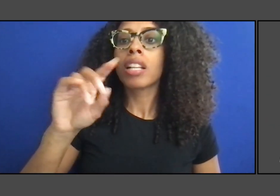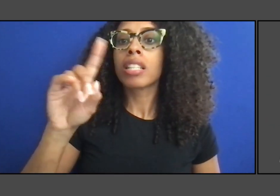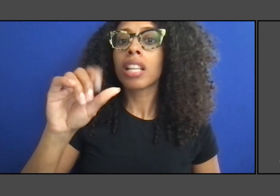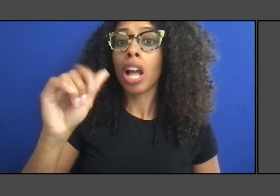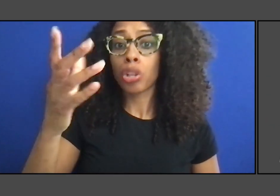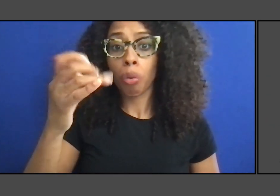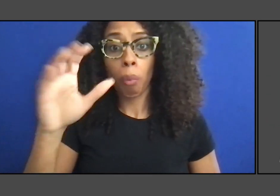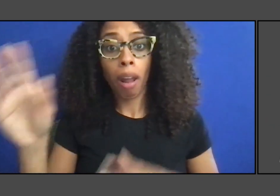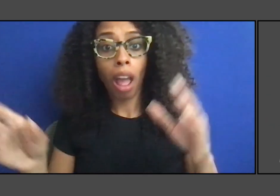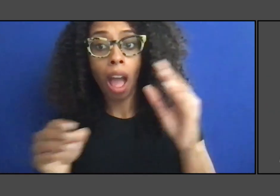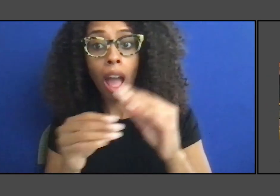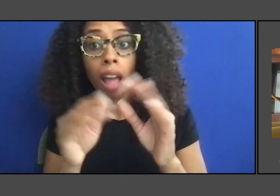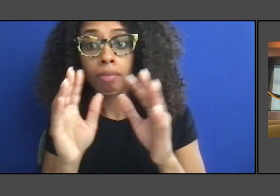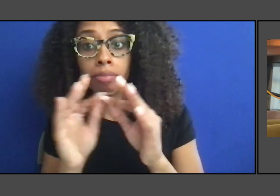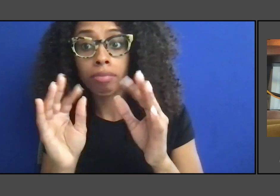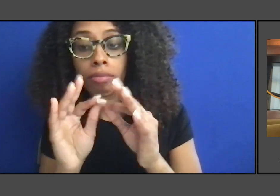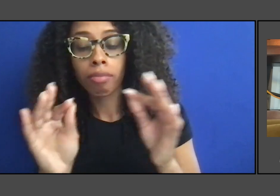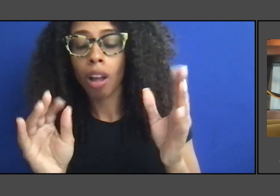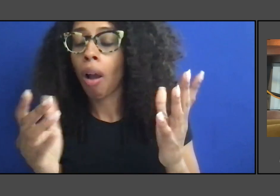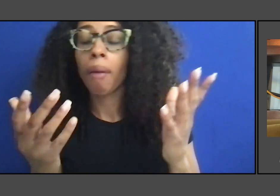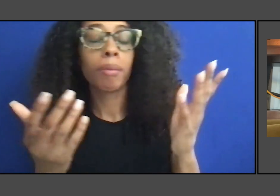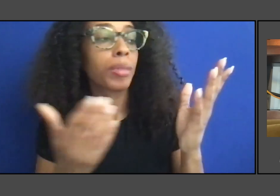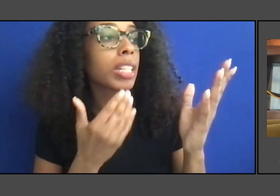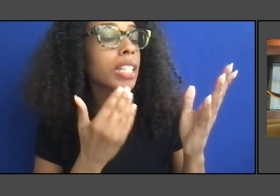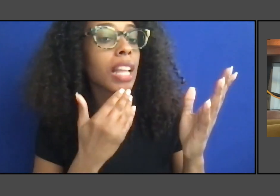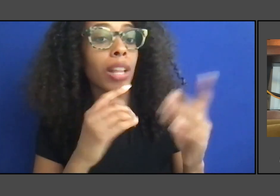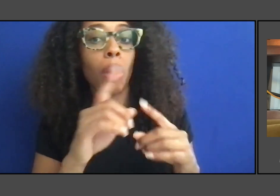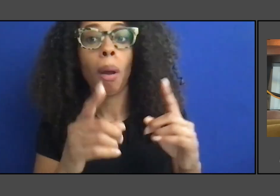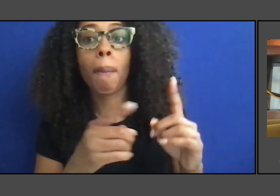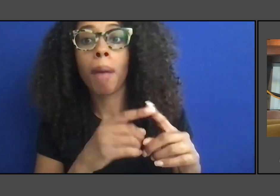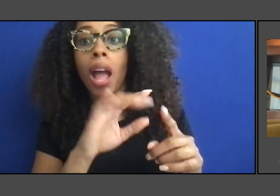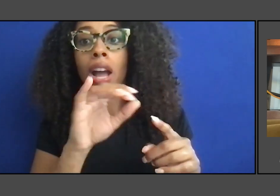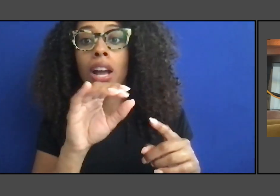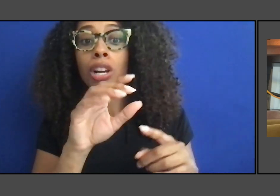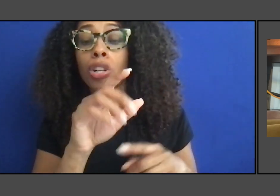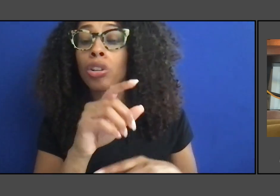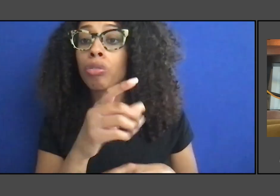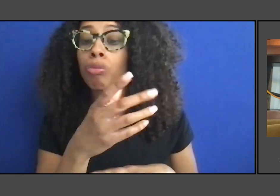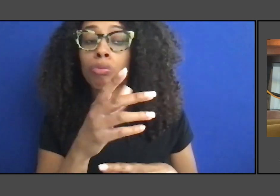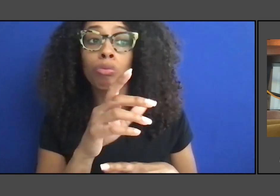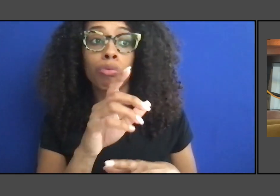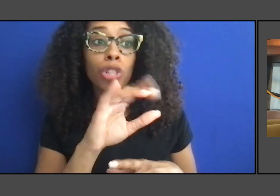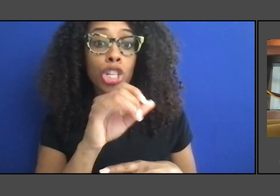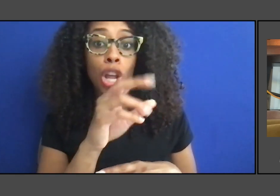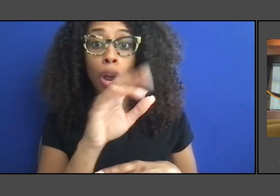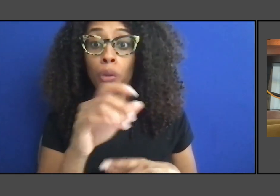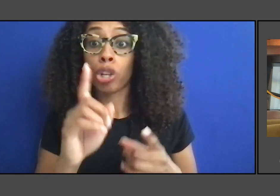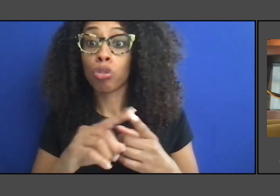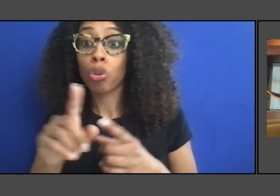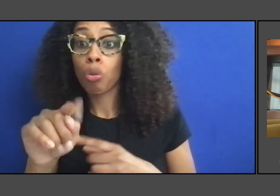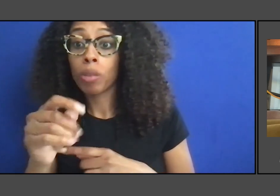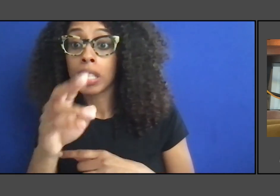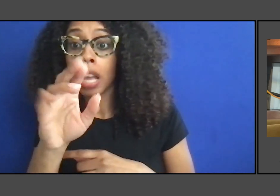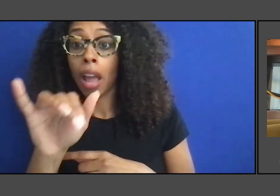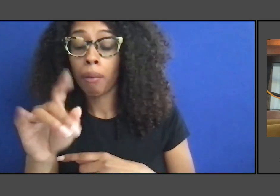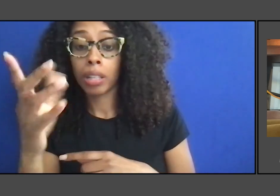Just gratitude about Jerry, just gratitude to you, Terri, for having that vision to create the ACS